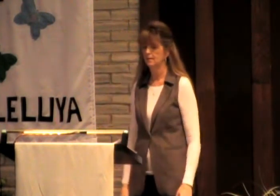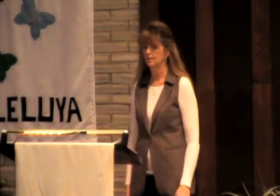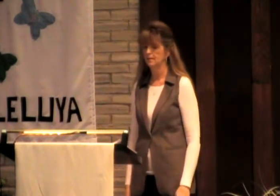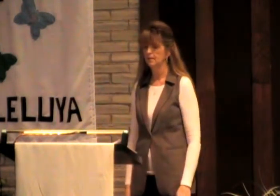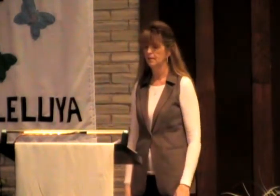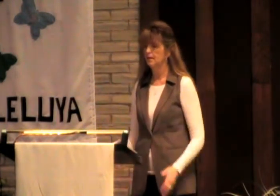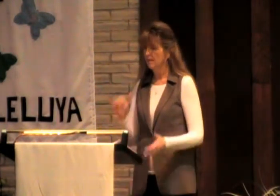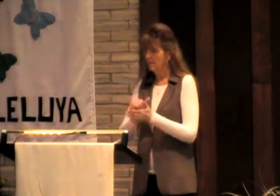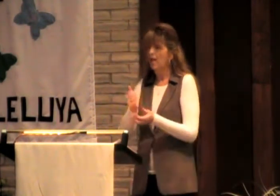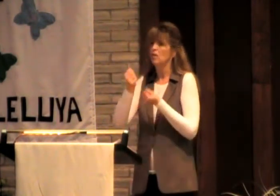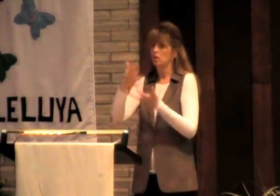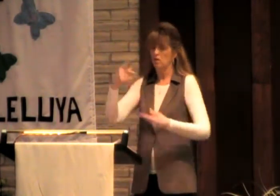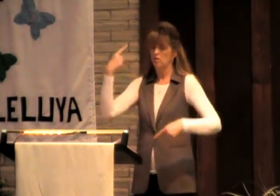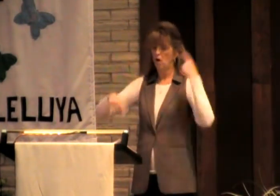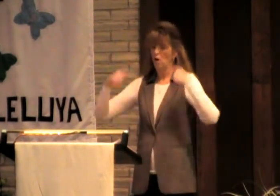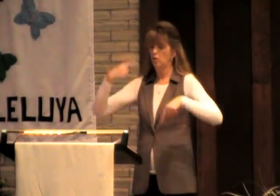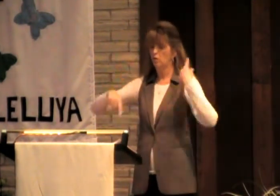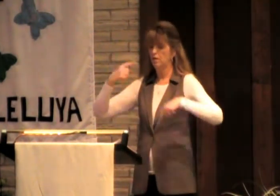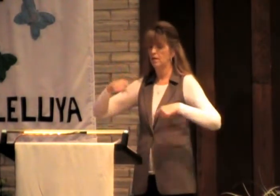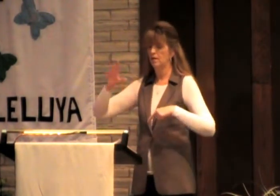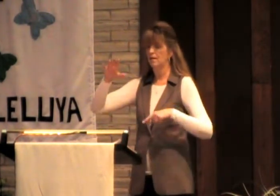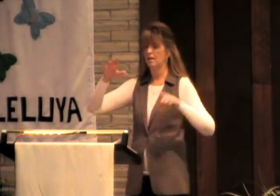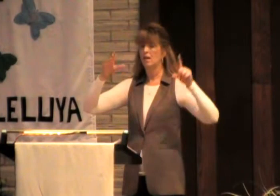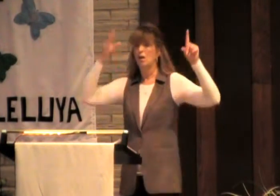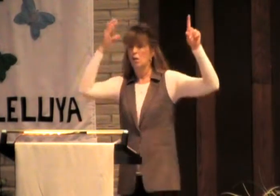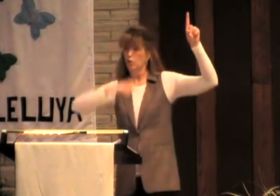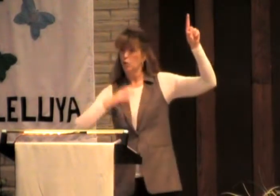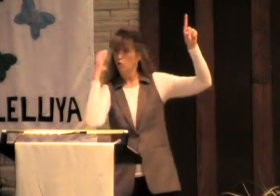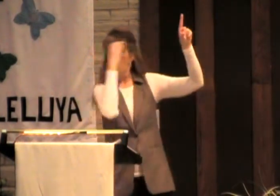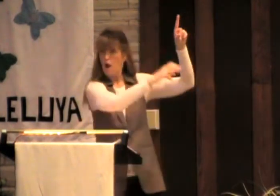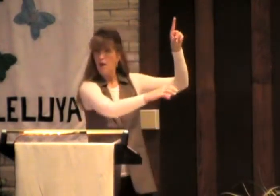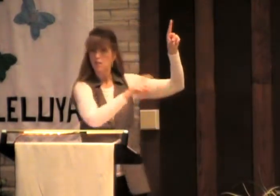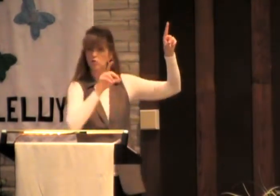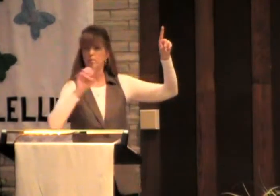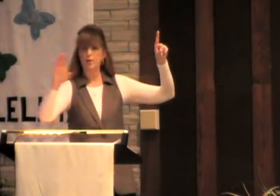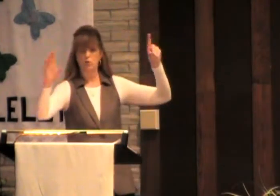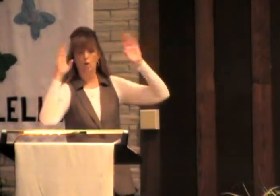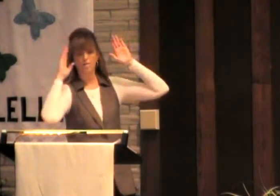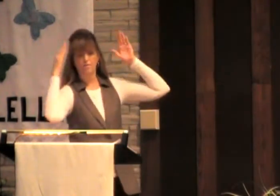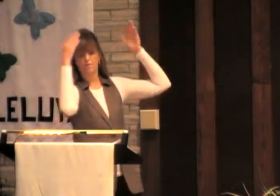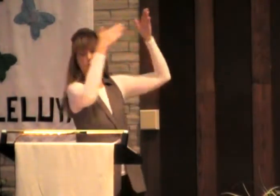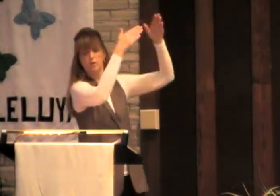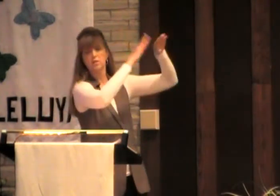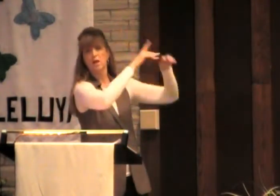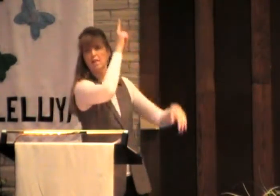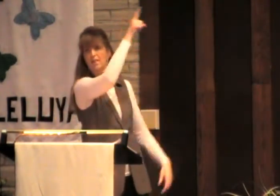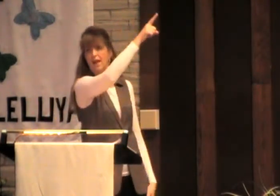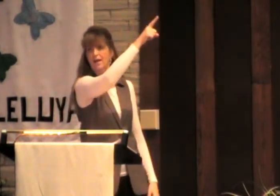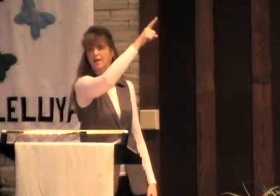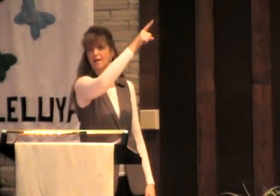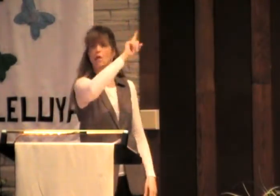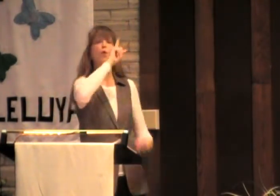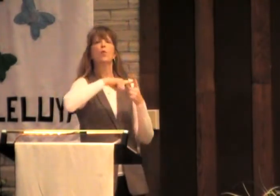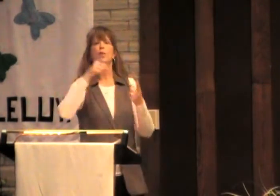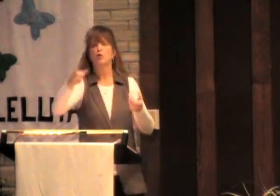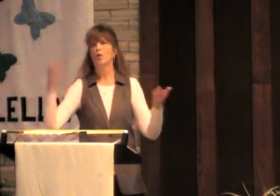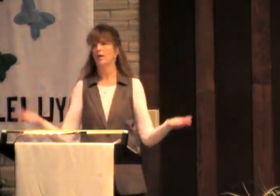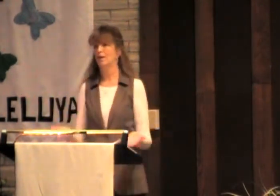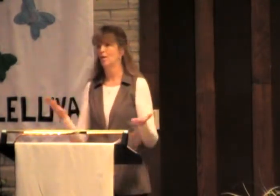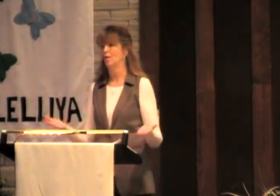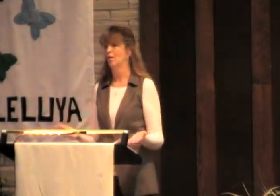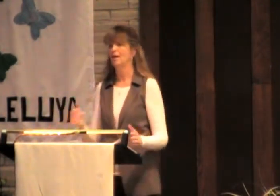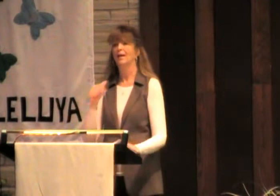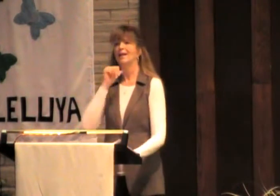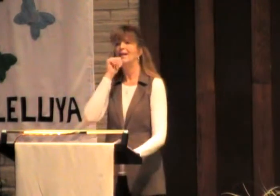it gets divided over silly things. That causes arguing. The cross should be your focus. You should focus